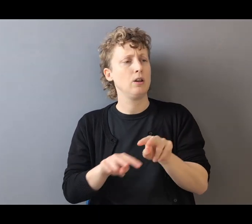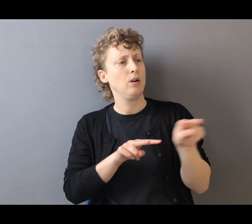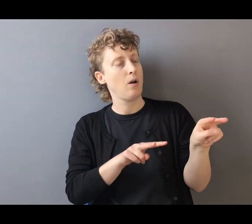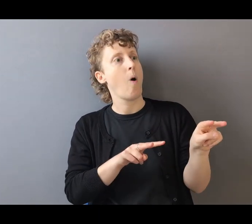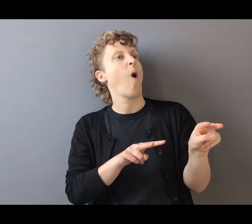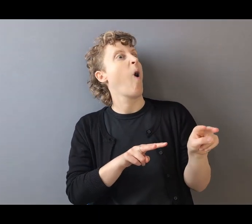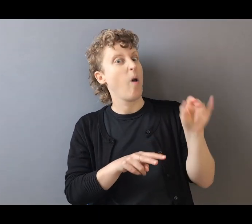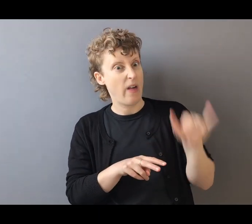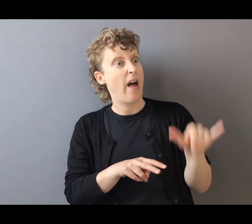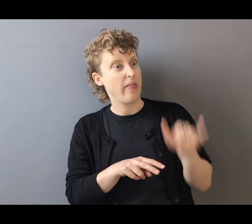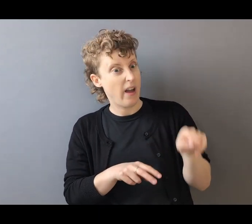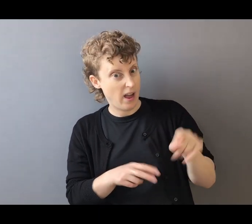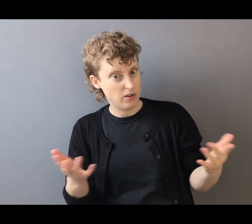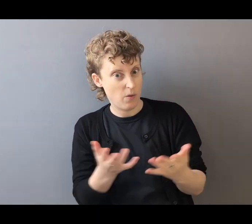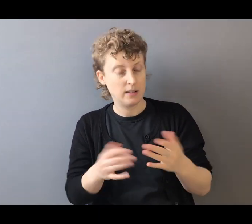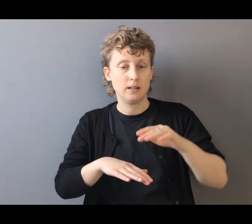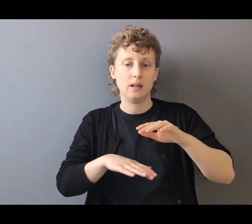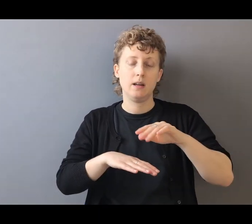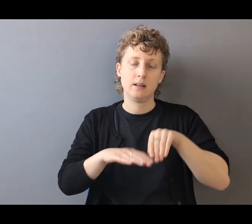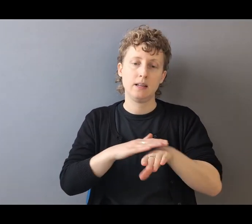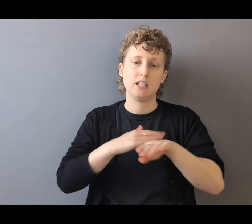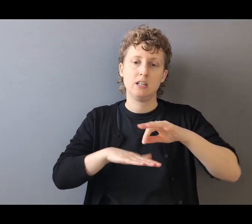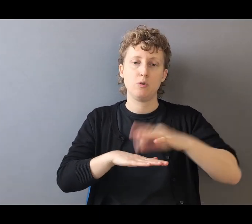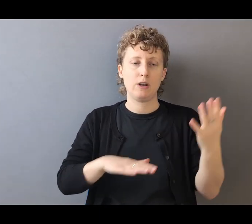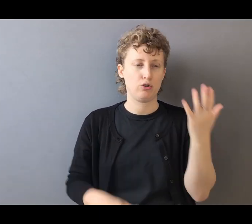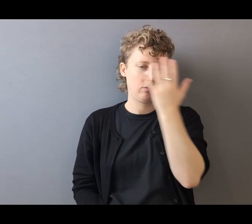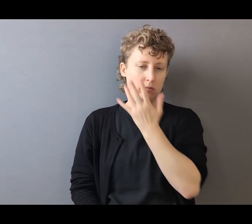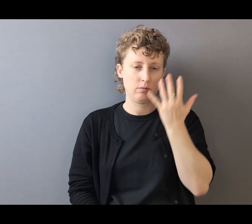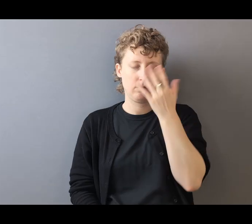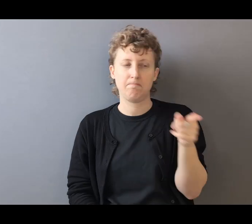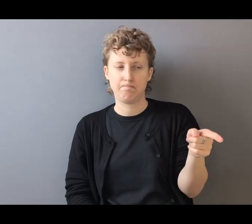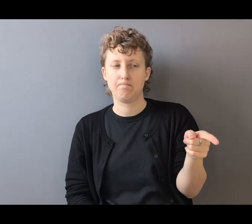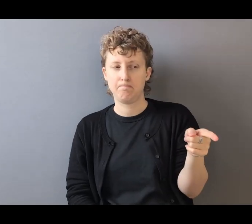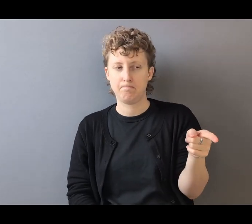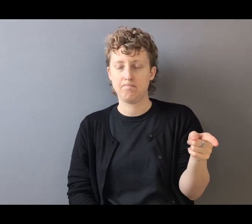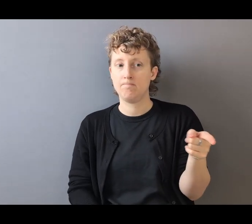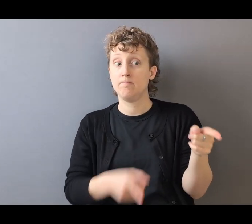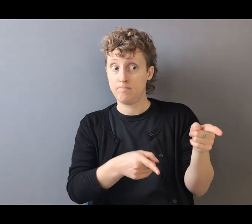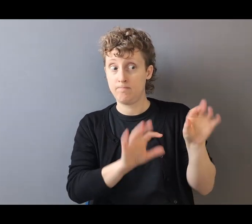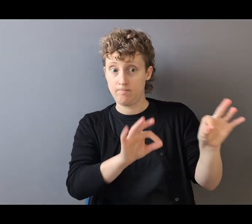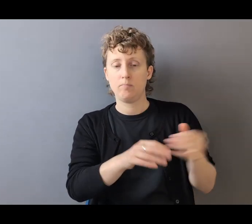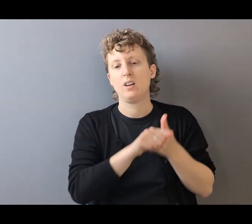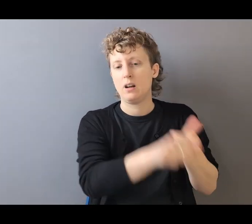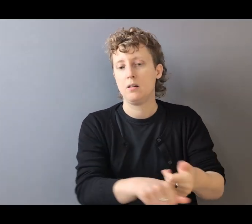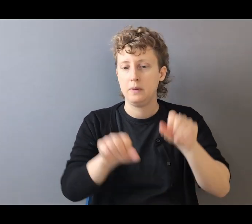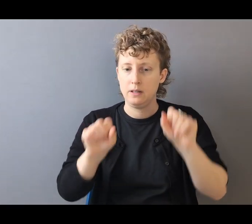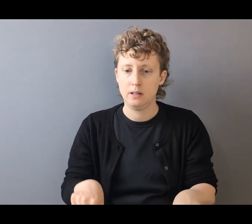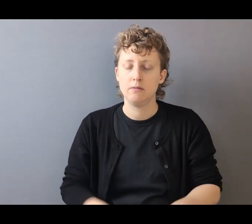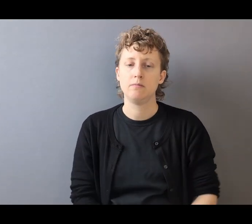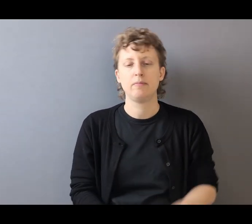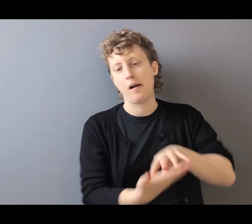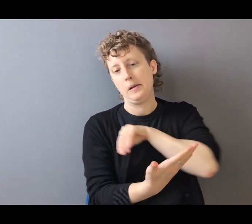on what we need. We are actually we know how this can be done. We just need the political impetus behind